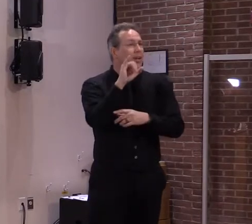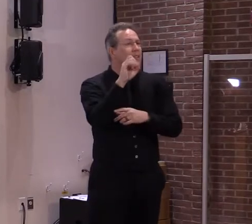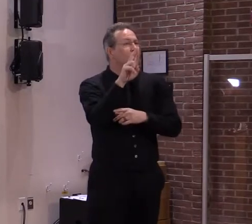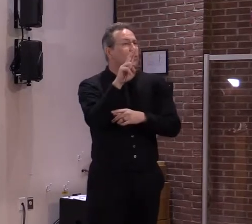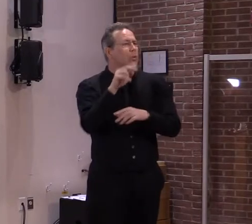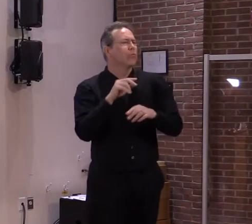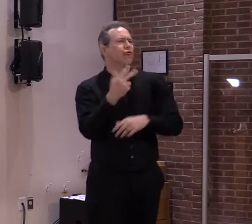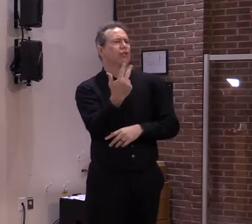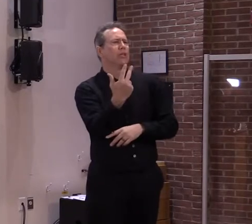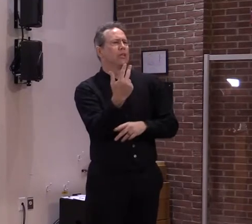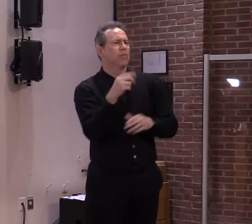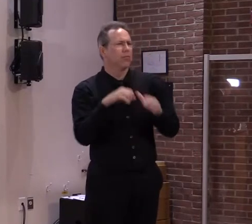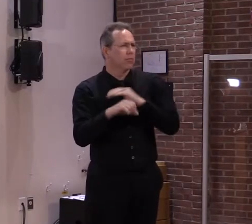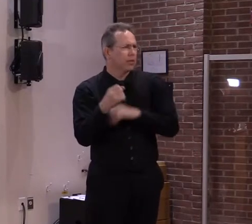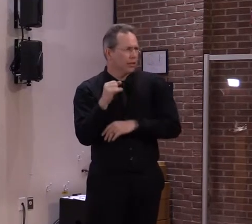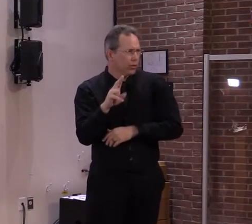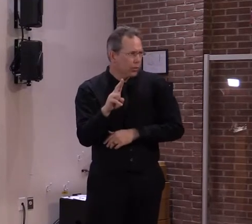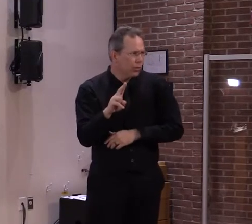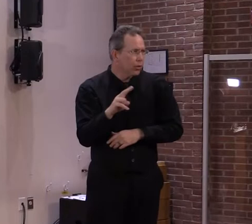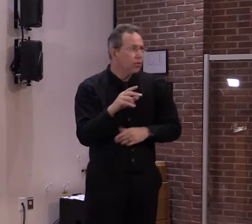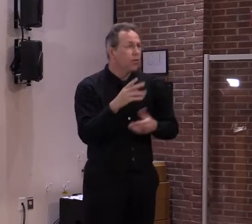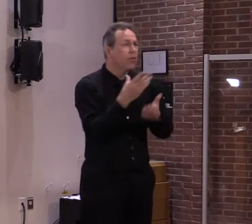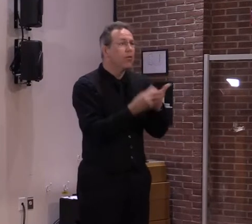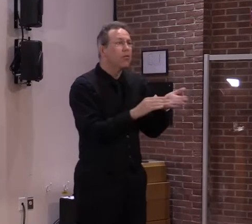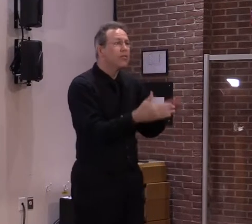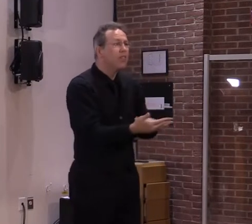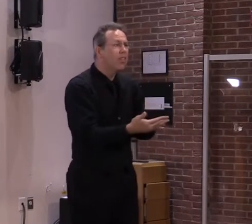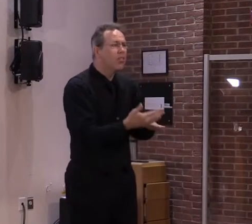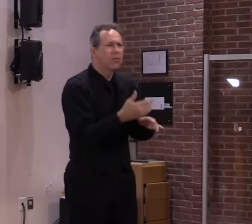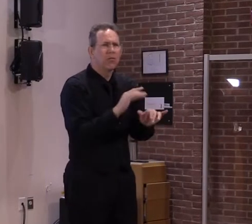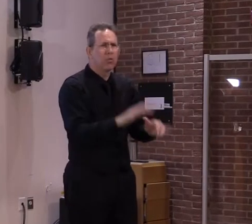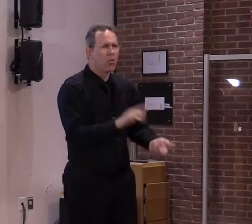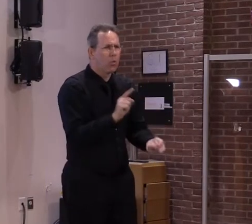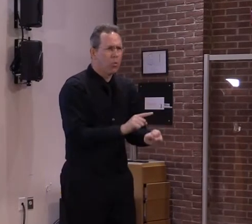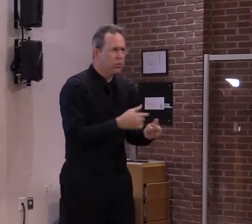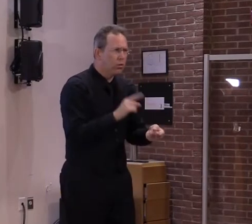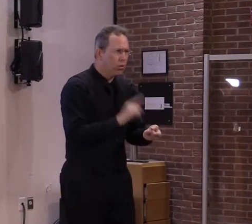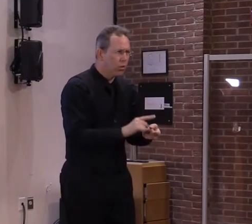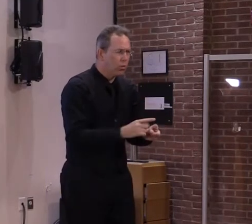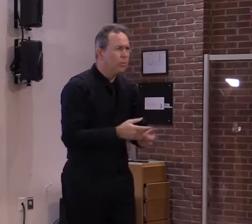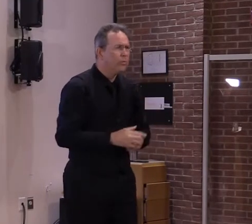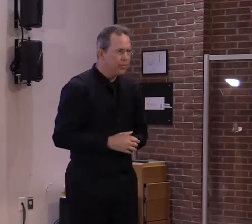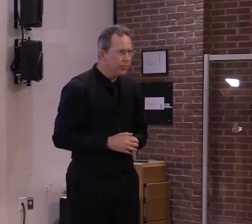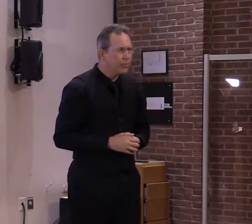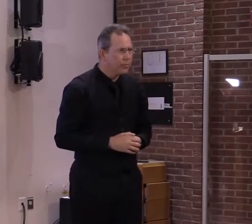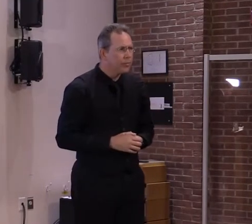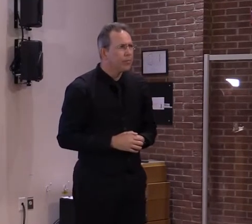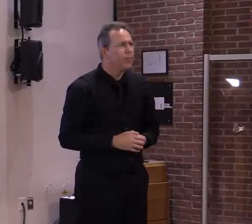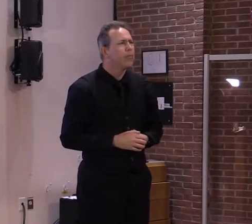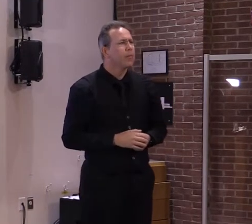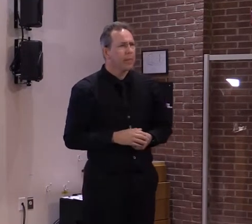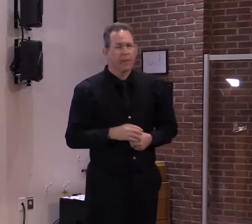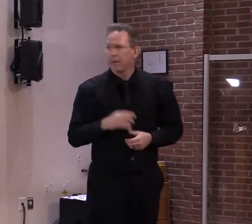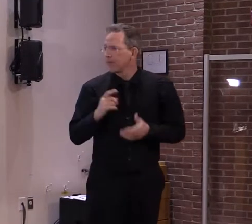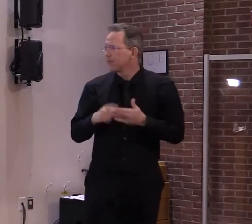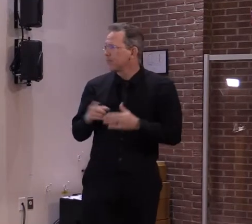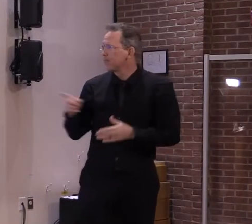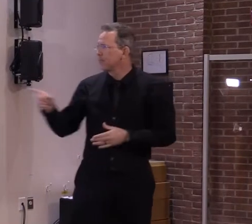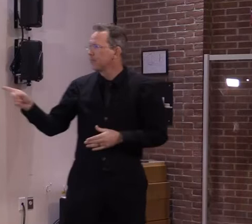low and continue to slowly trend down over time. Looking first at our case count, we are